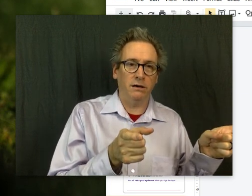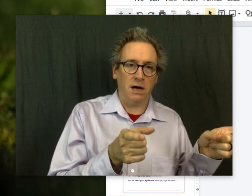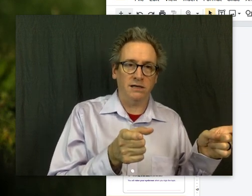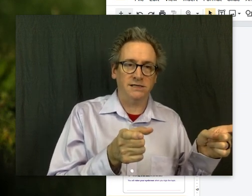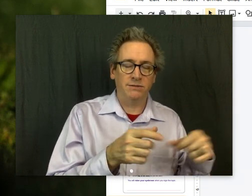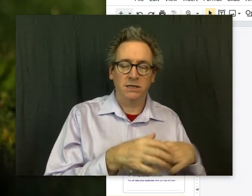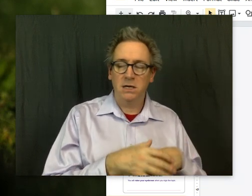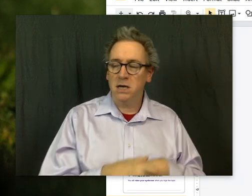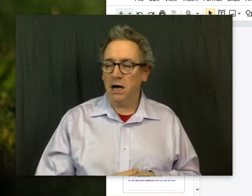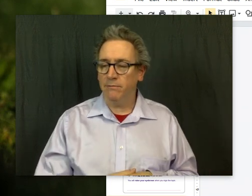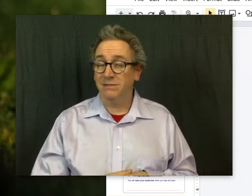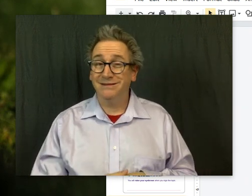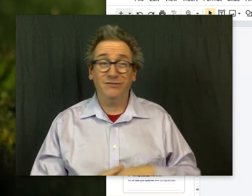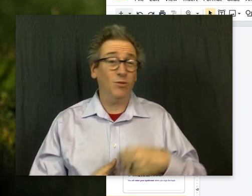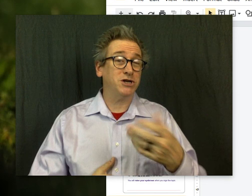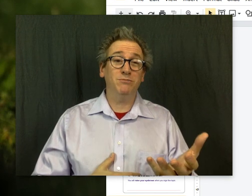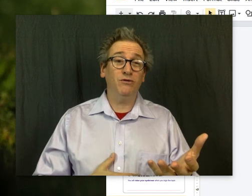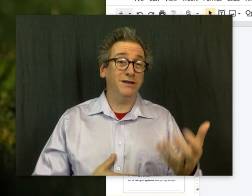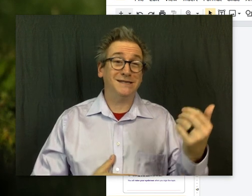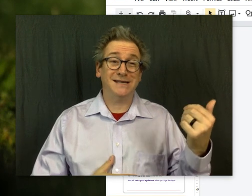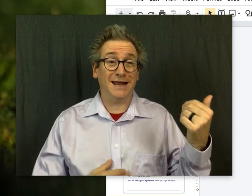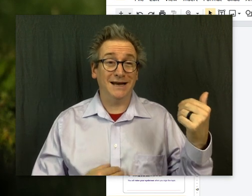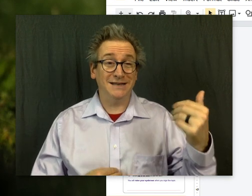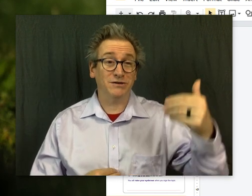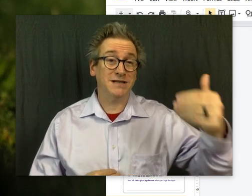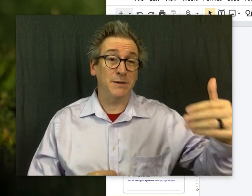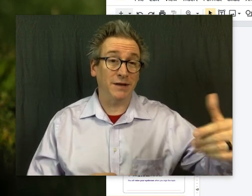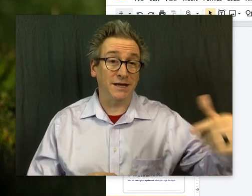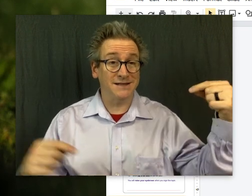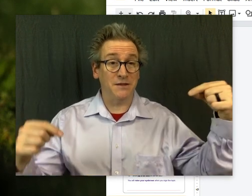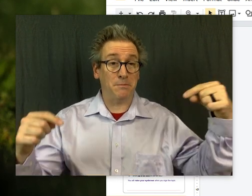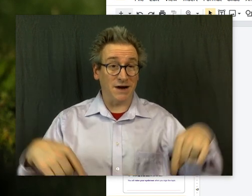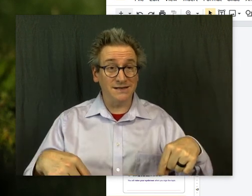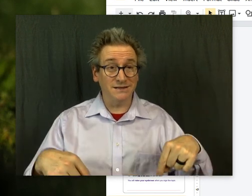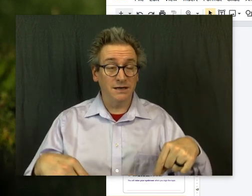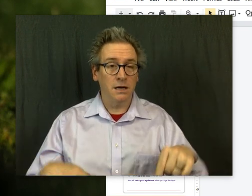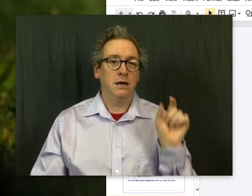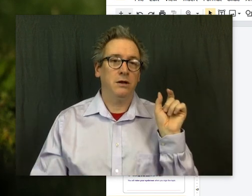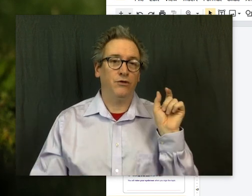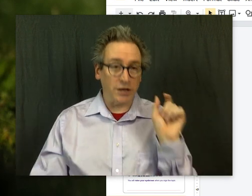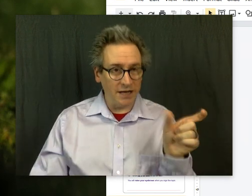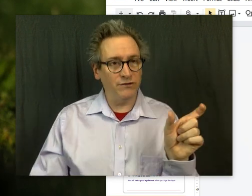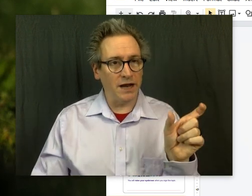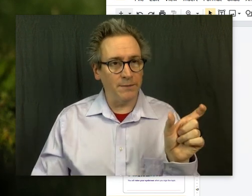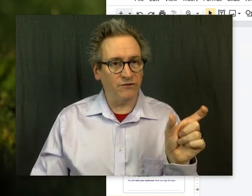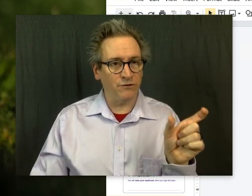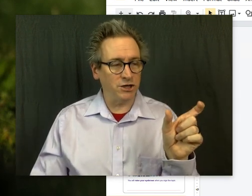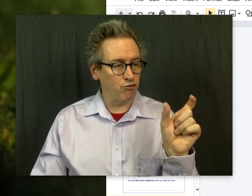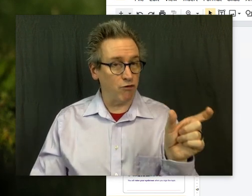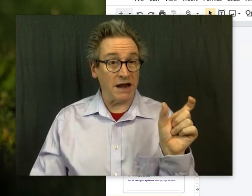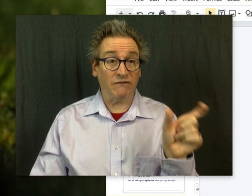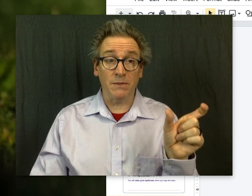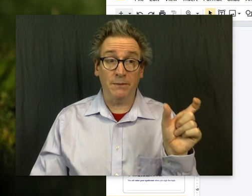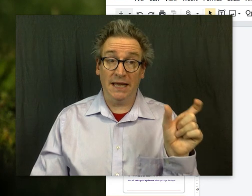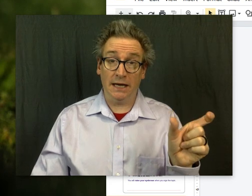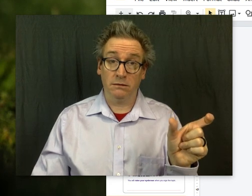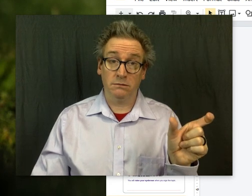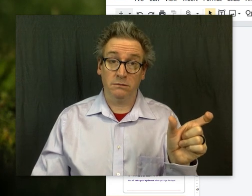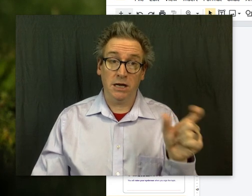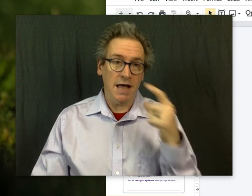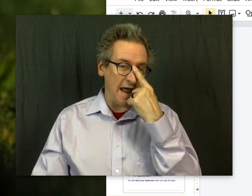one concept. If you watch a movie that's set in a different time and place than the present, they're going to give you that information right from the